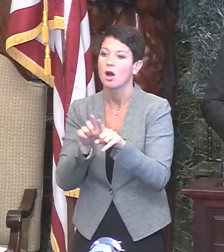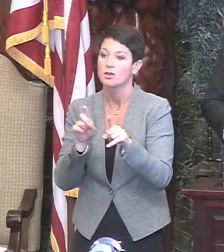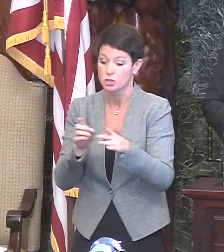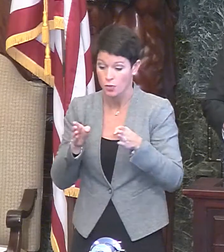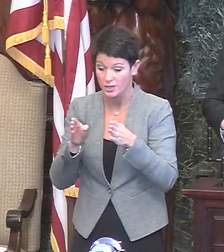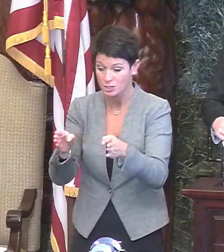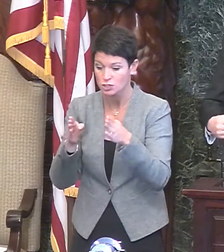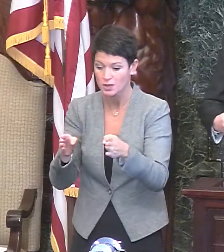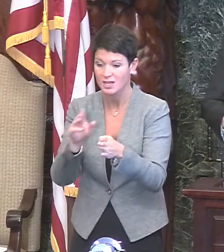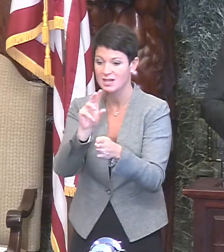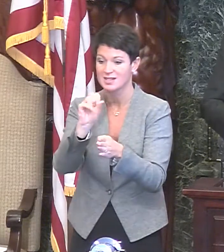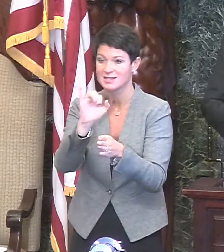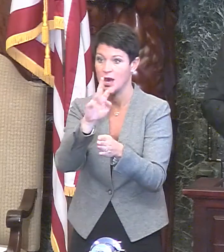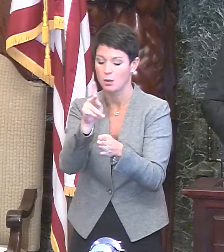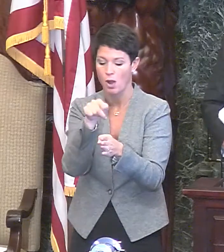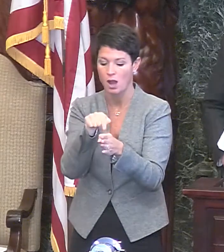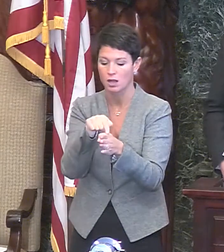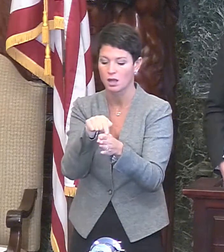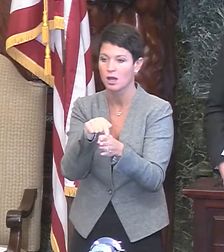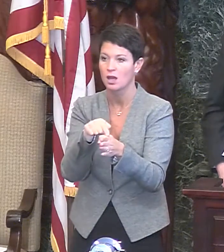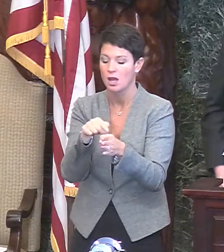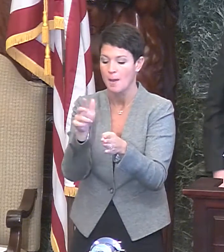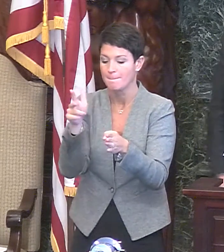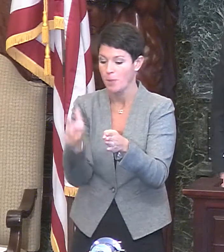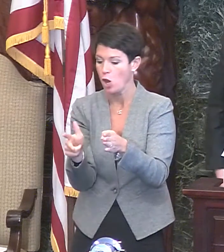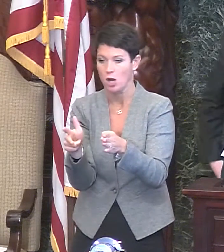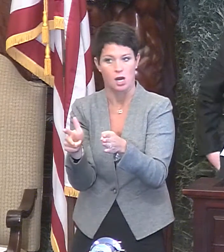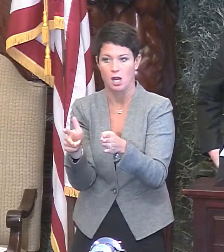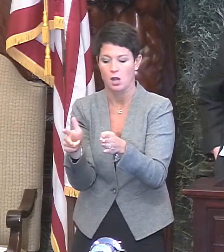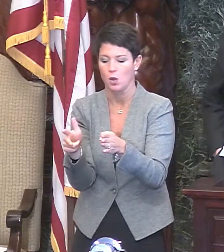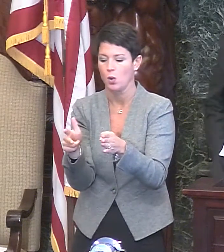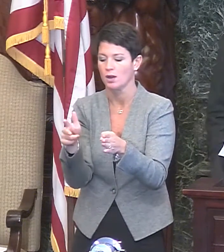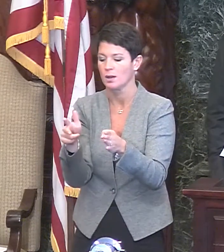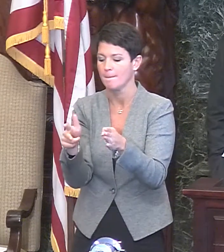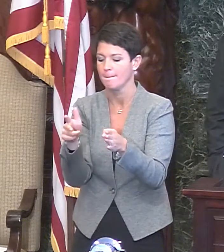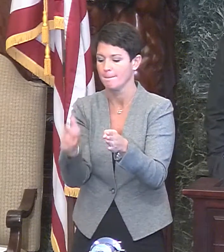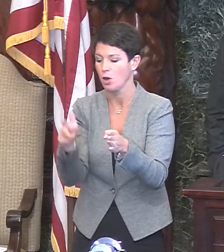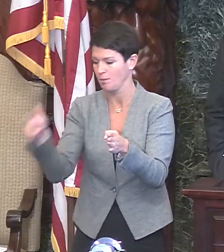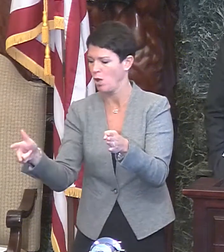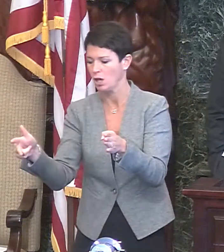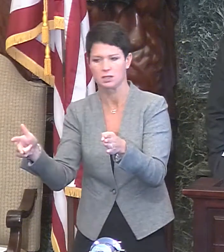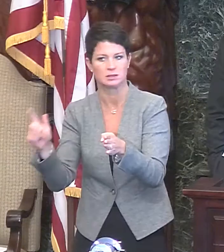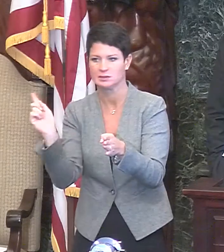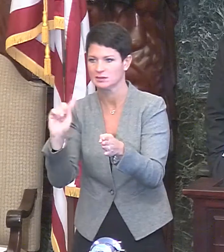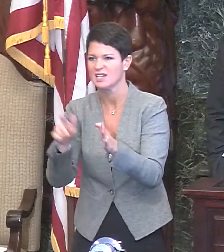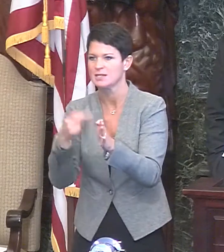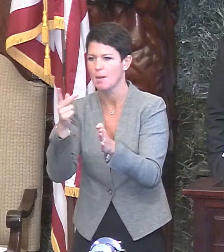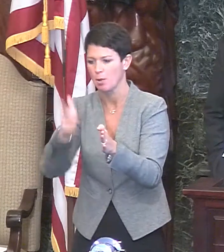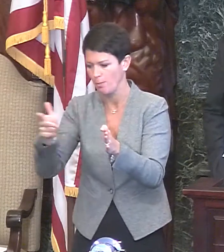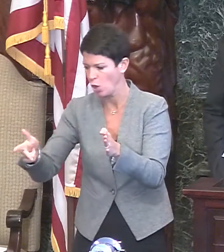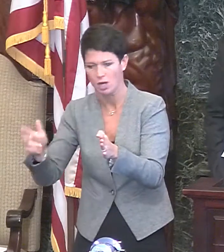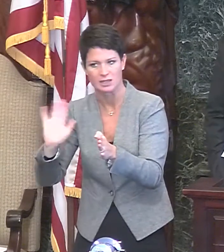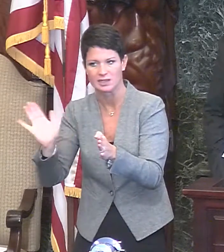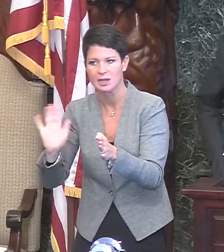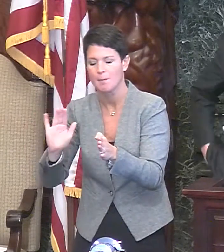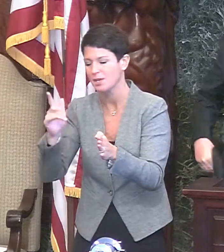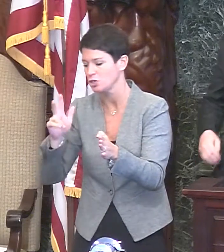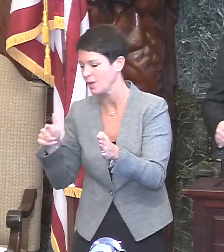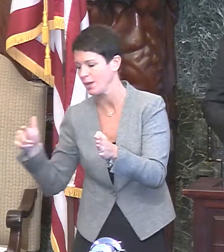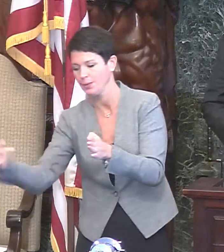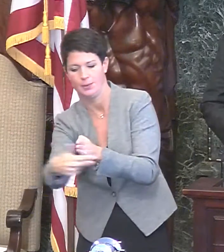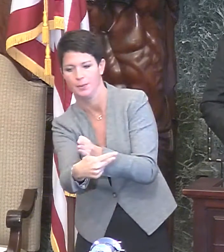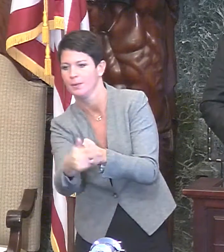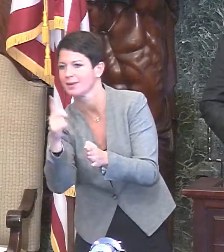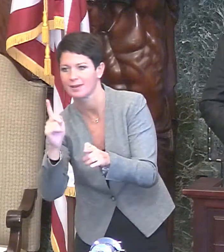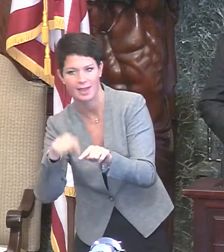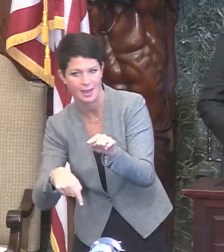the sidewalk, far away from the sidewalk, or double parking, because that also blocks vehicles from